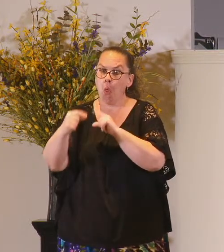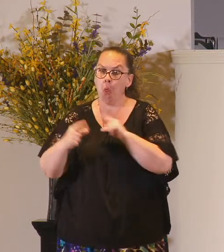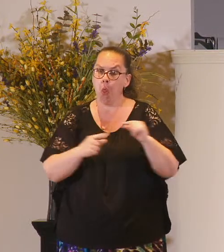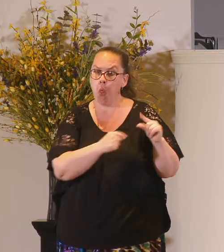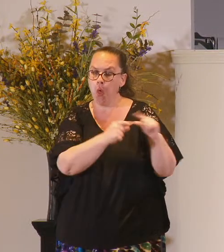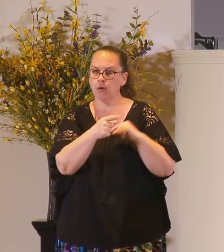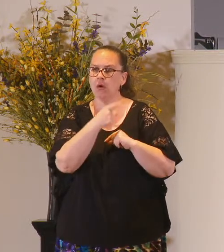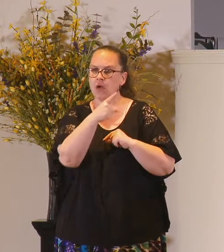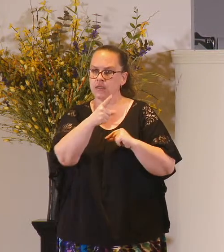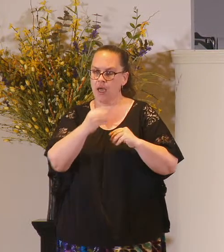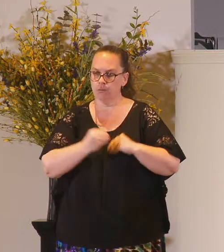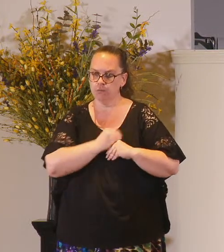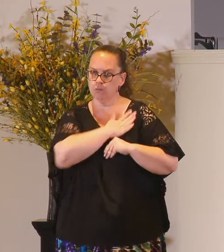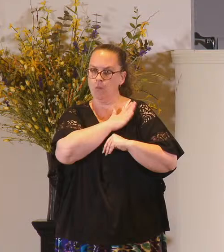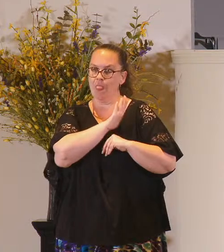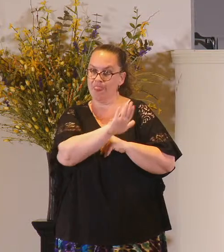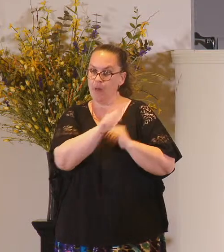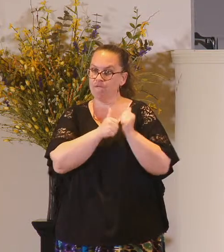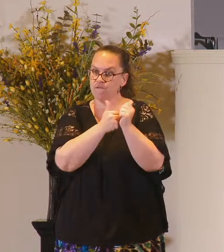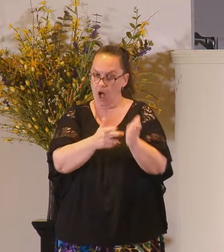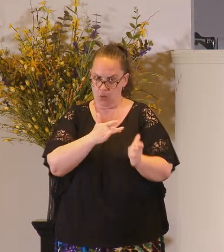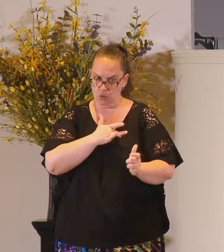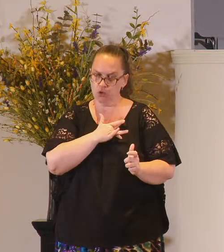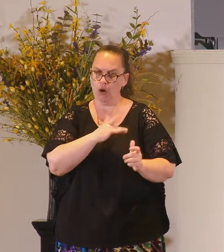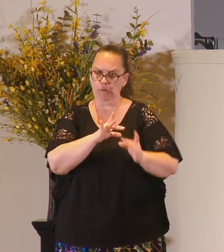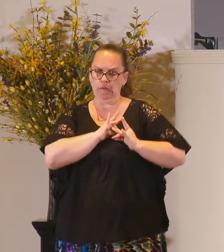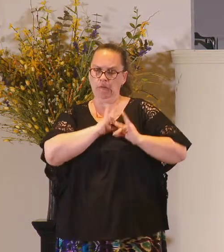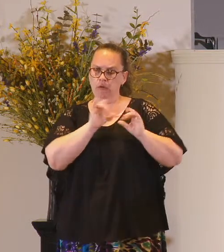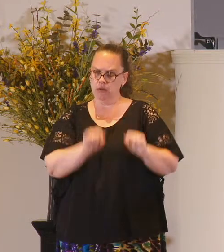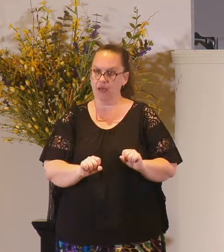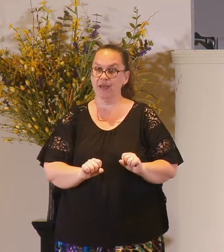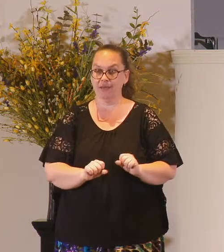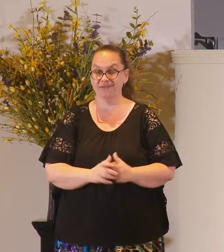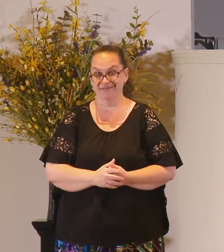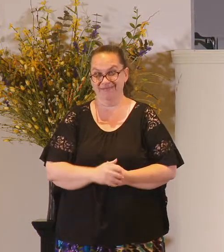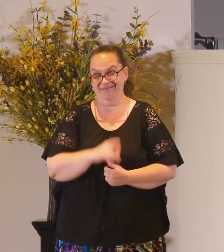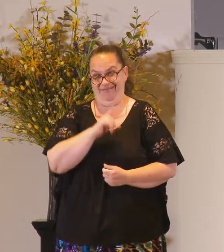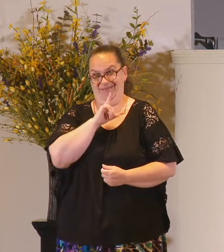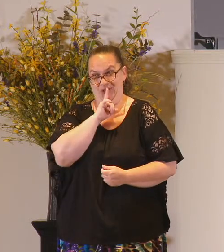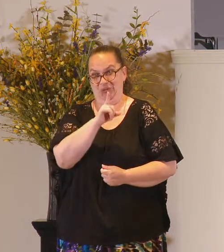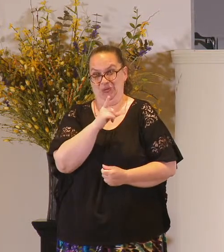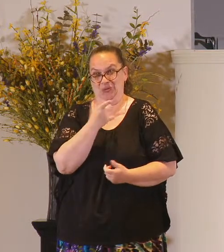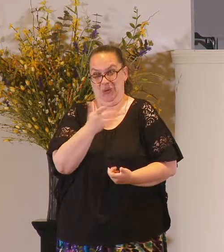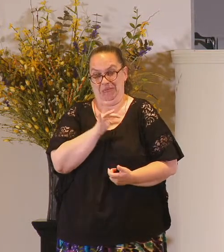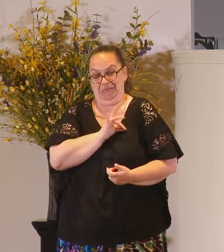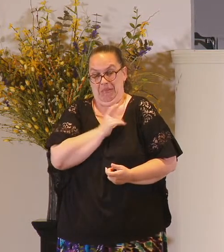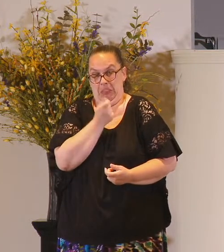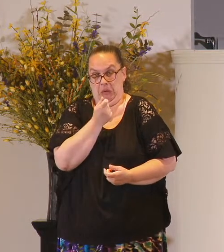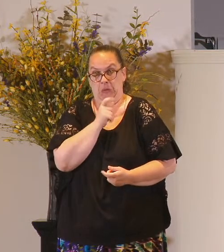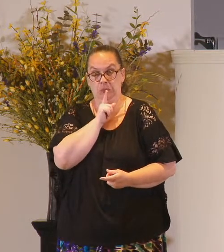hearts too if they're not careful. And to be honest with you, on some level it already has.